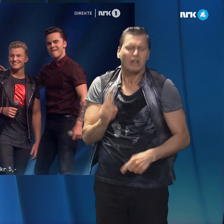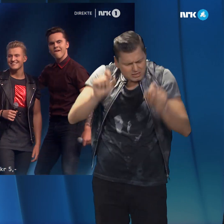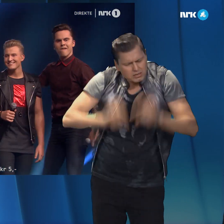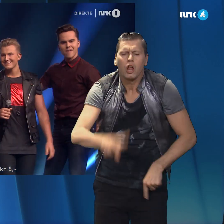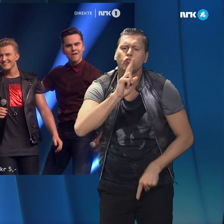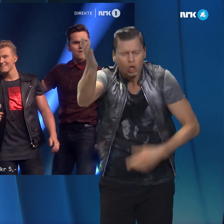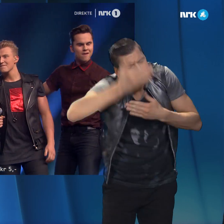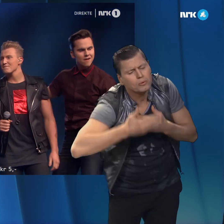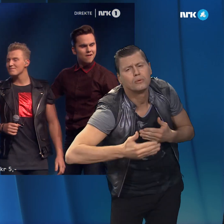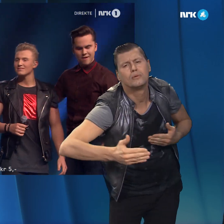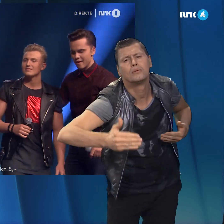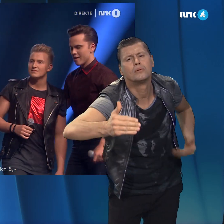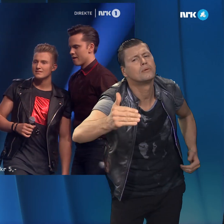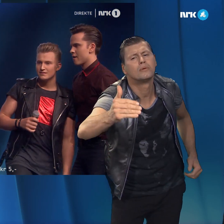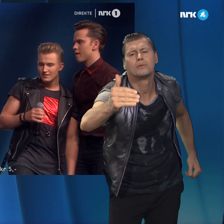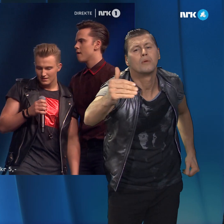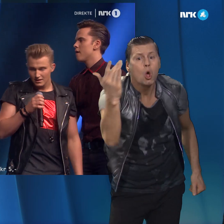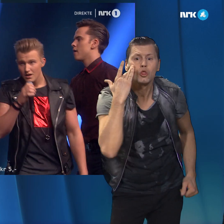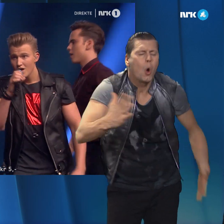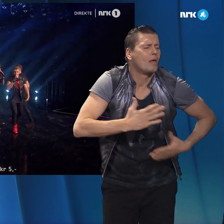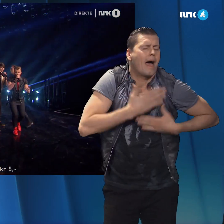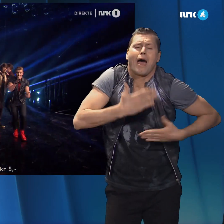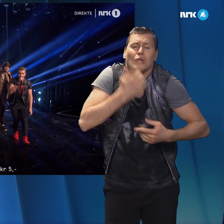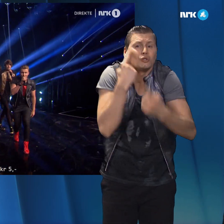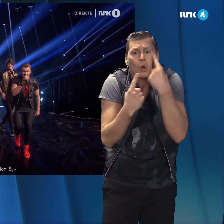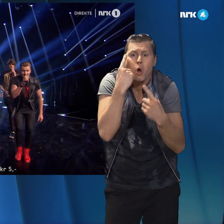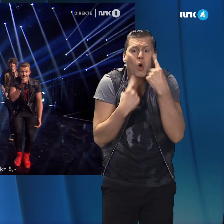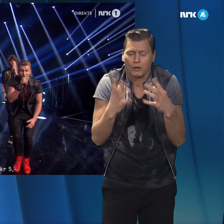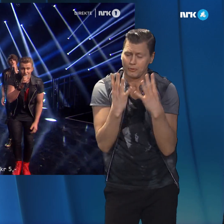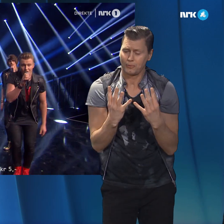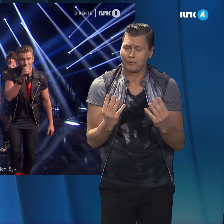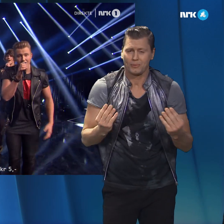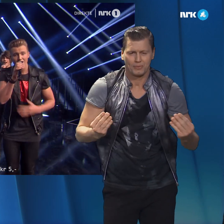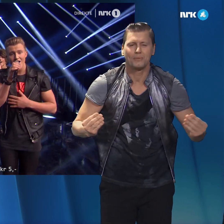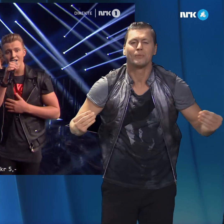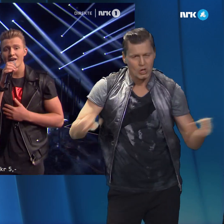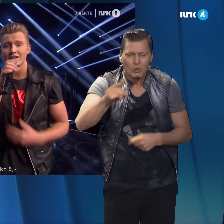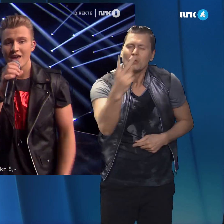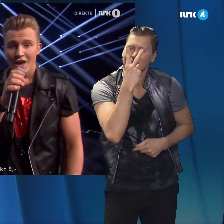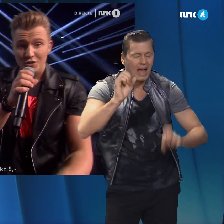brand new start. Where you are safe from